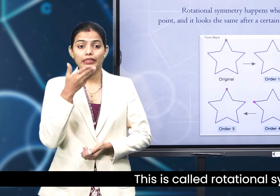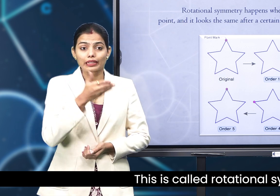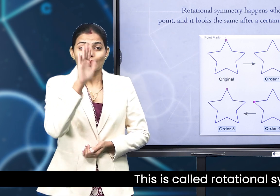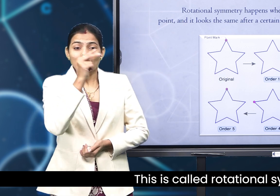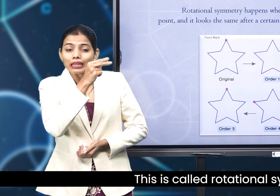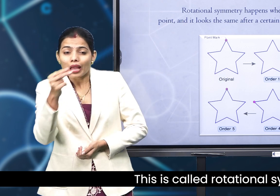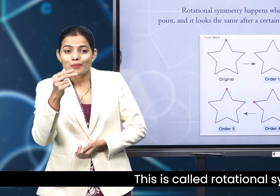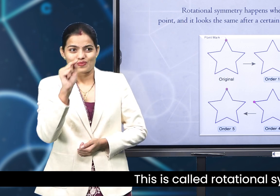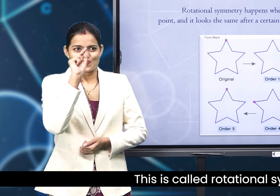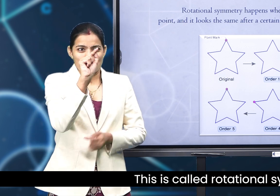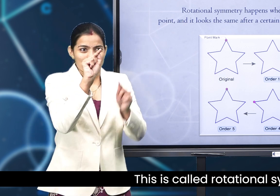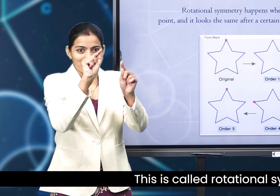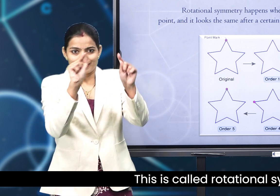This is called rotational symmetry.